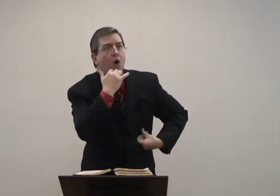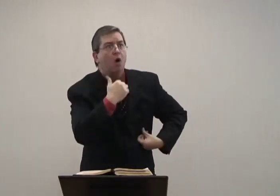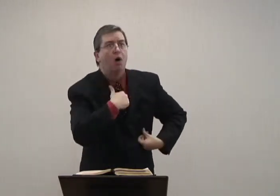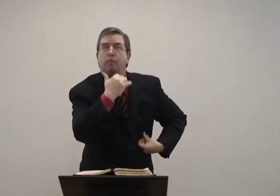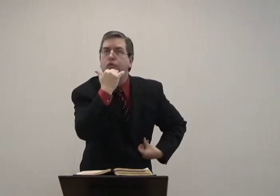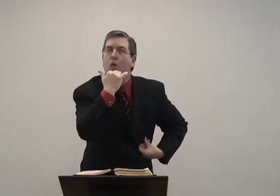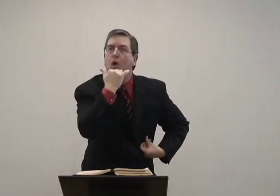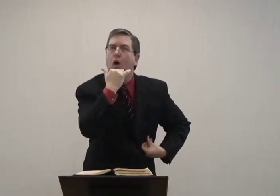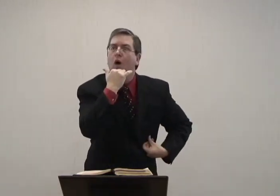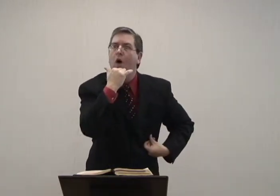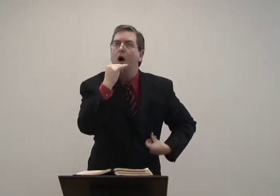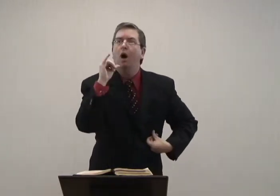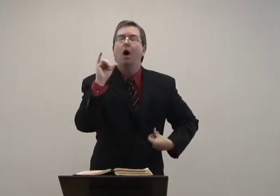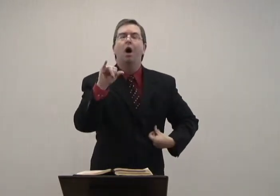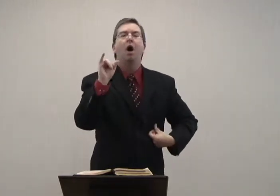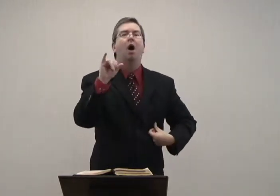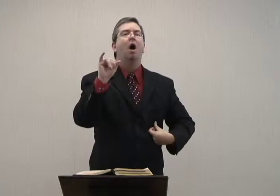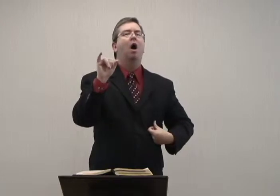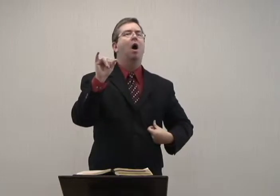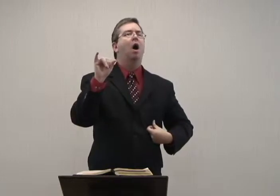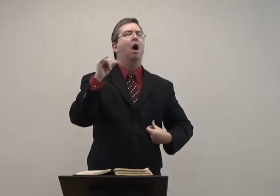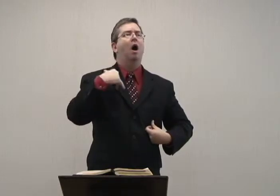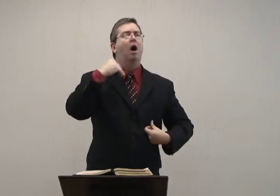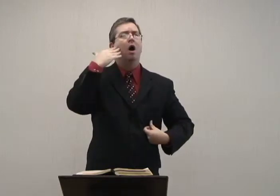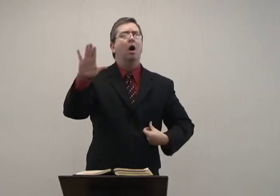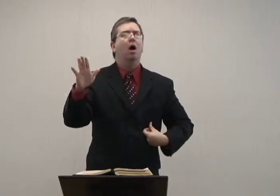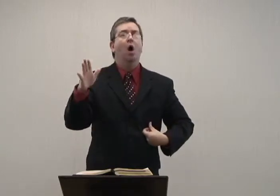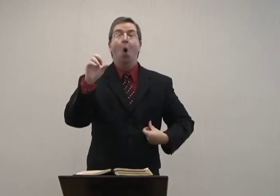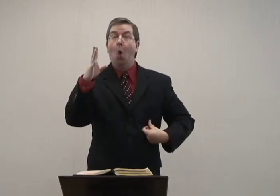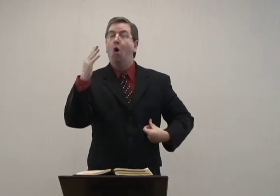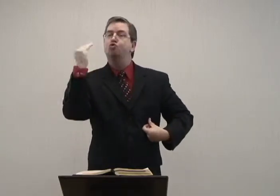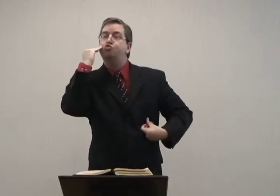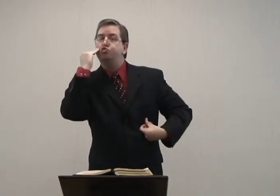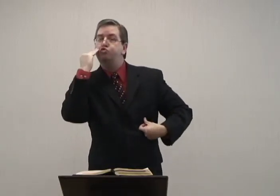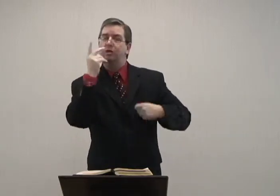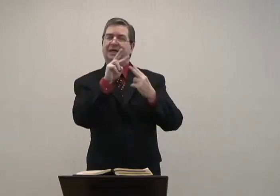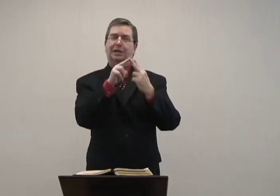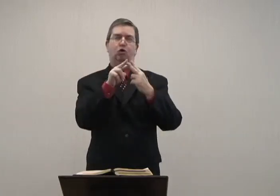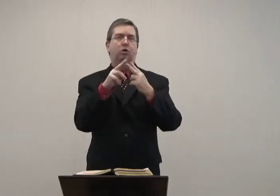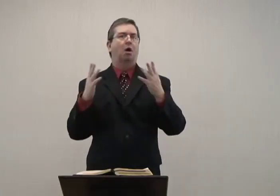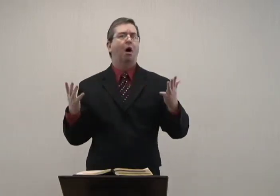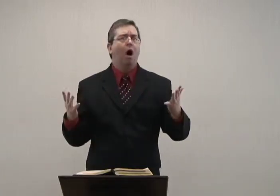Why did you do this? Am I wrong? Oh, I didn't know that. Or they knew.